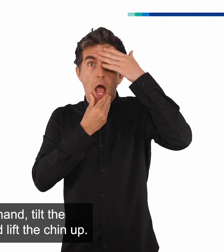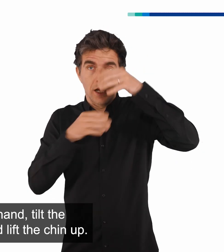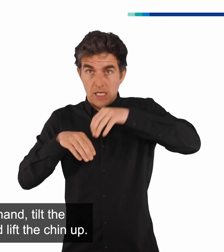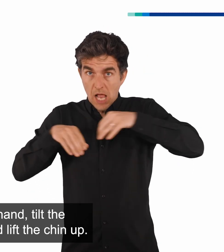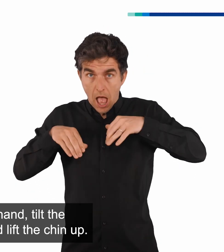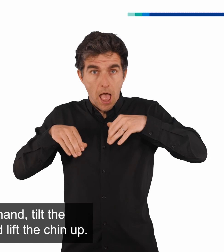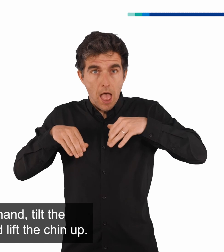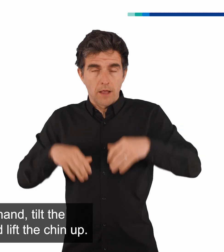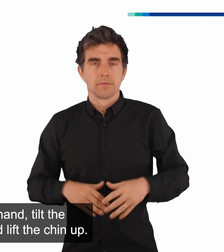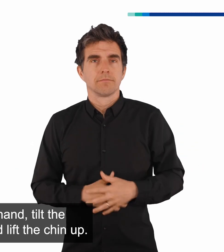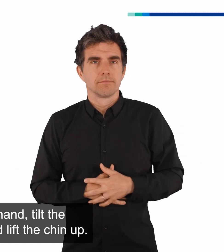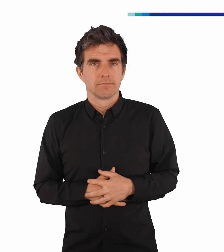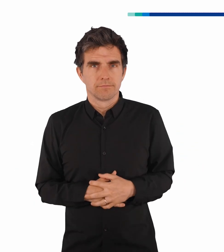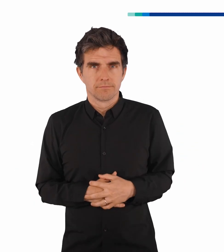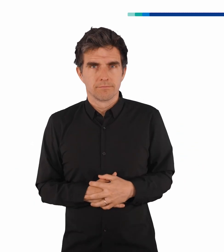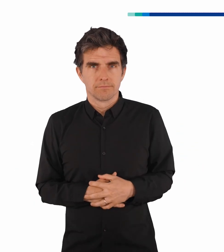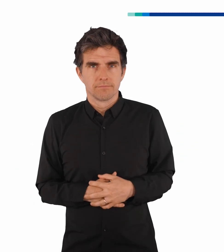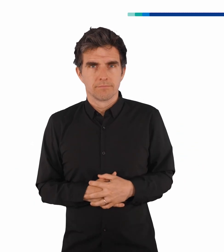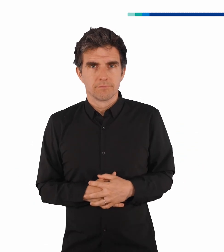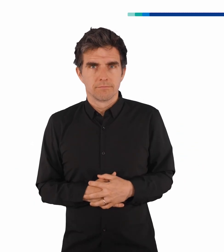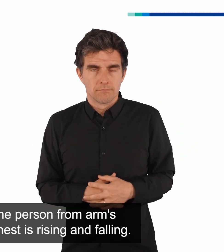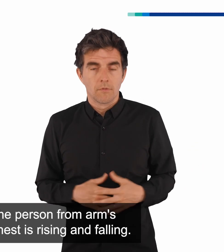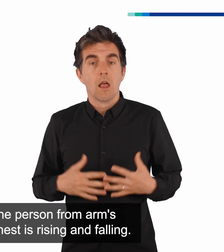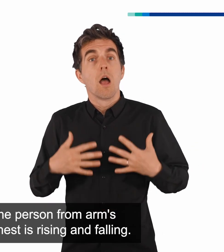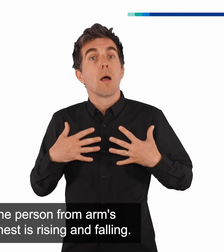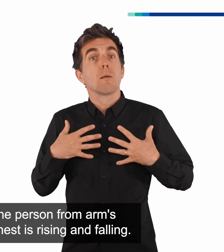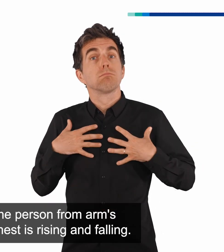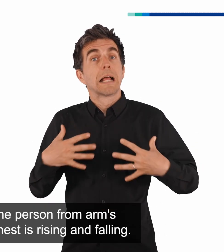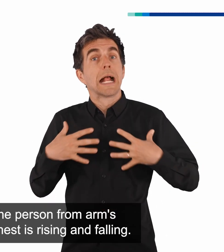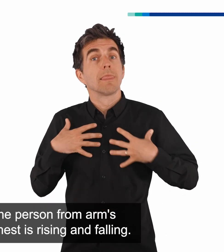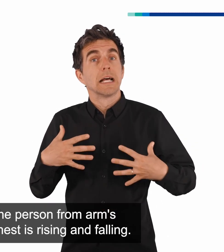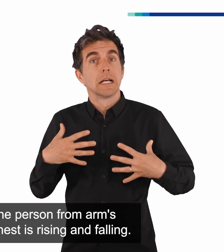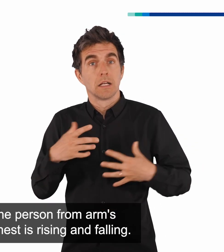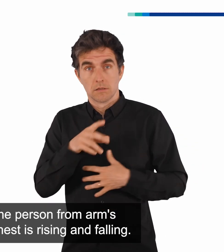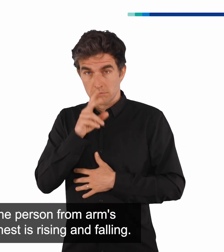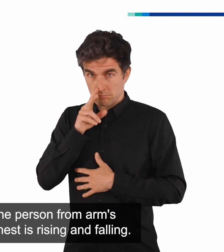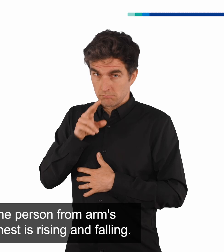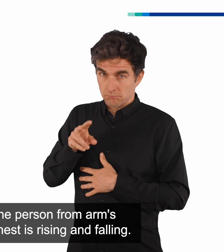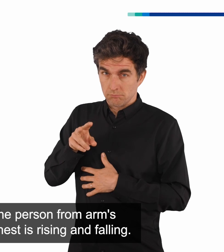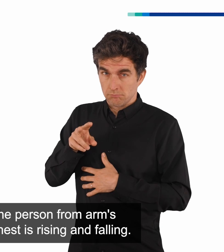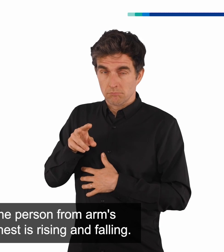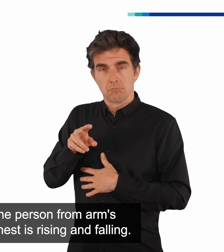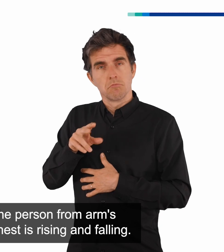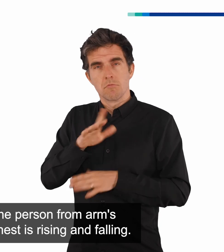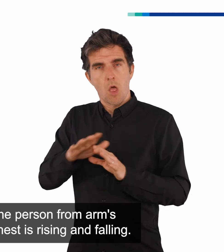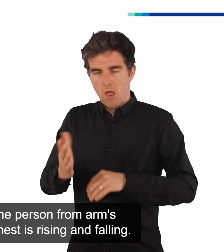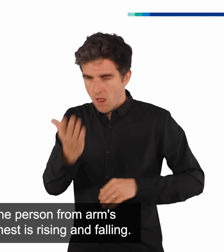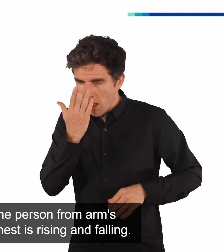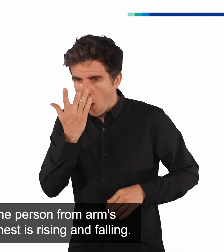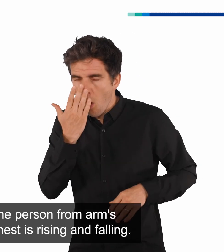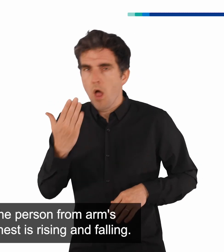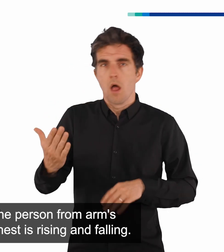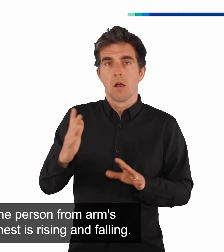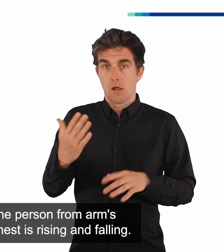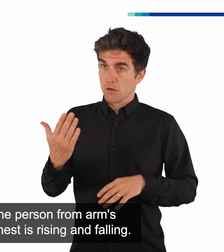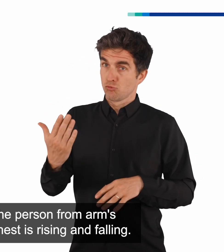Breathing. Look at the person from arm's length to see if their chest is rising and falling. If the person is